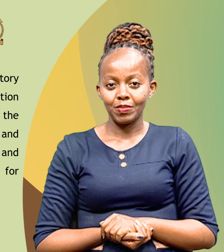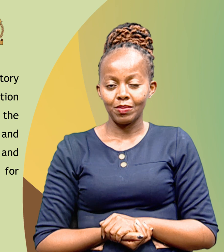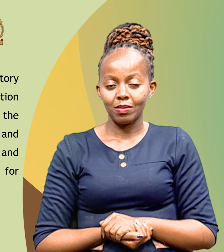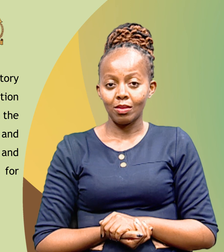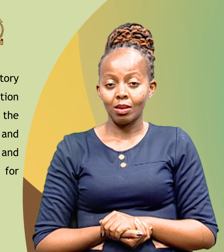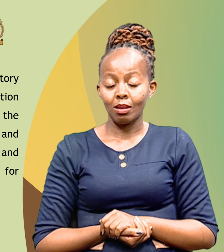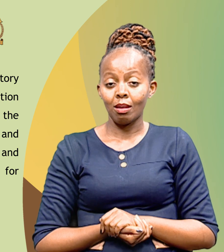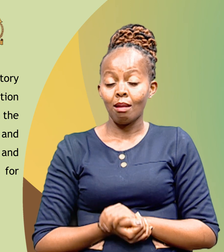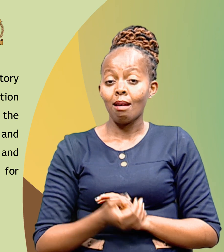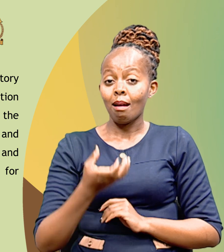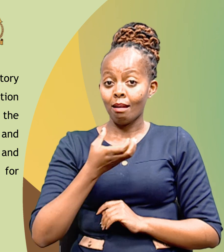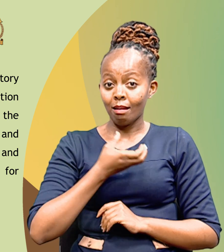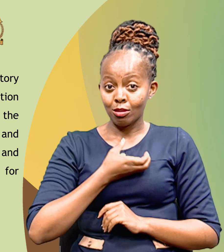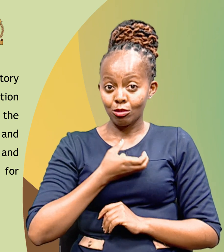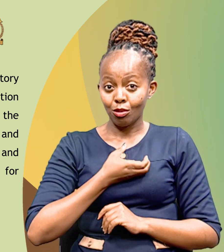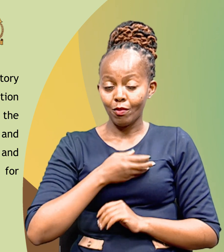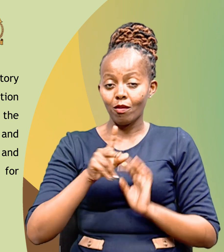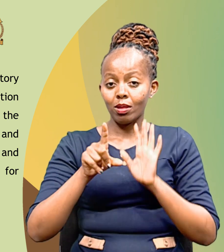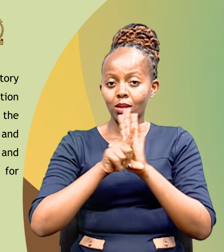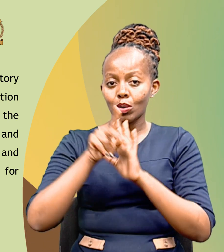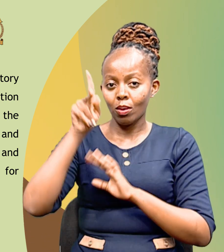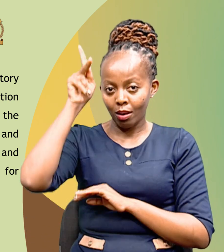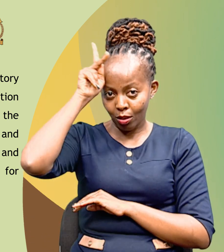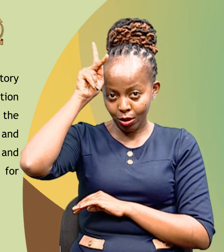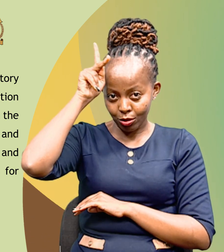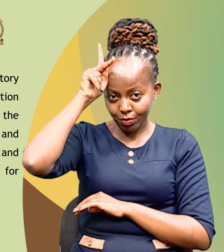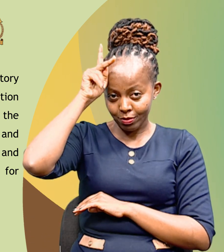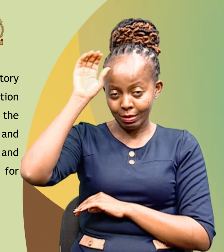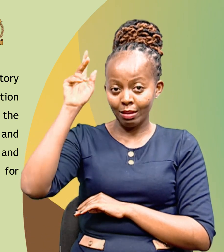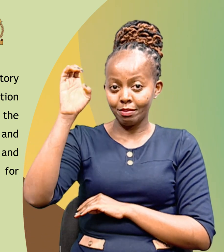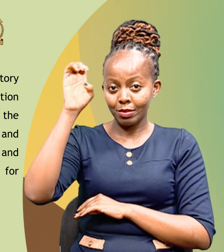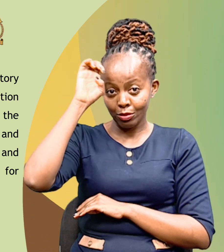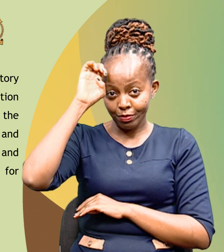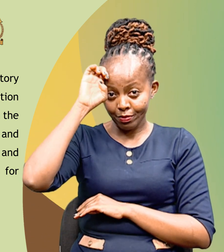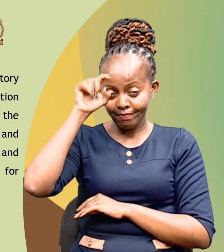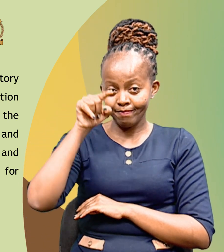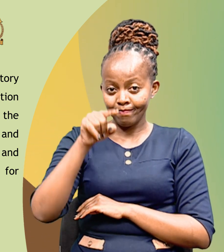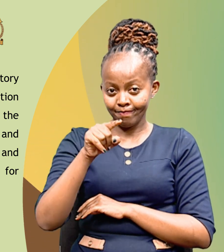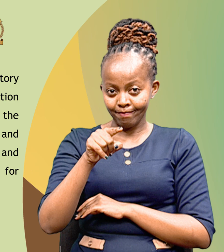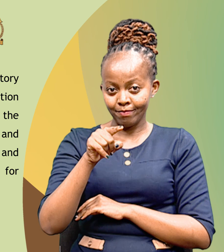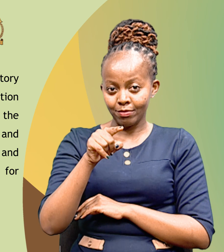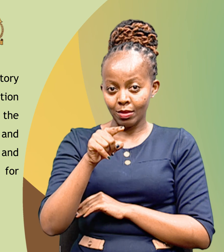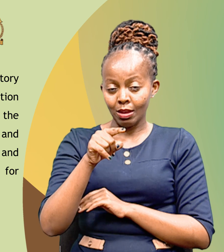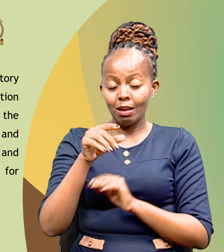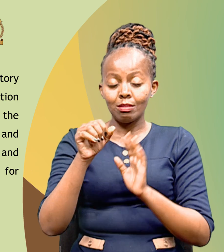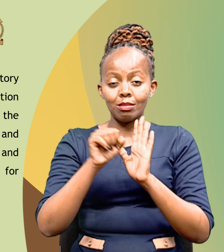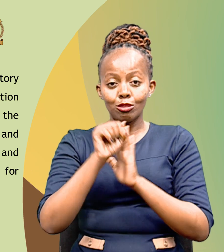The Council of Legal Education is a statutory body